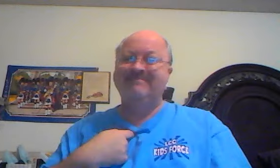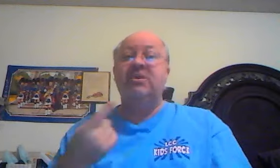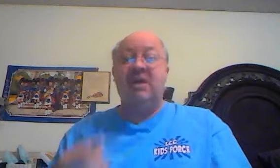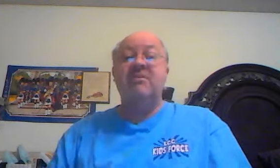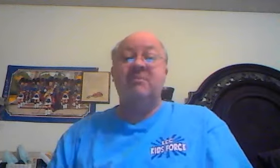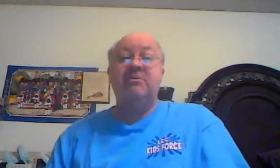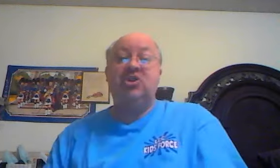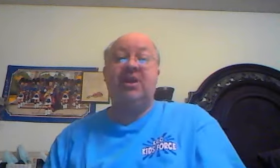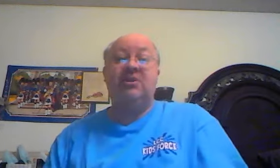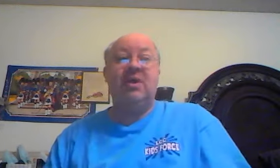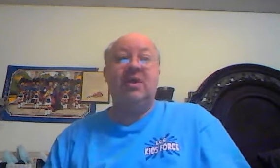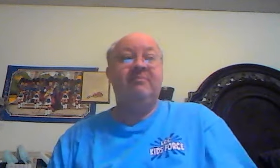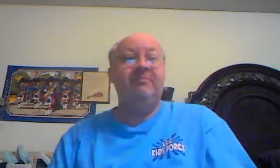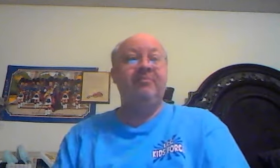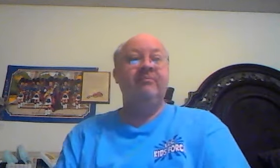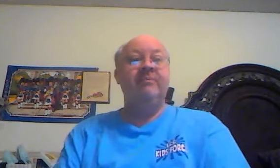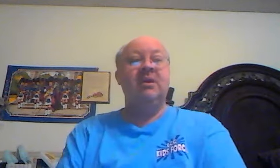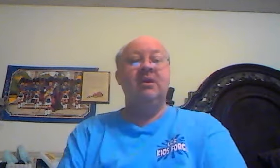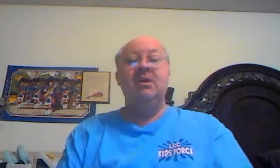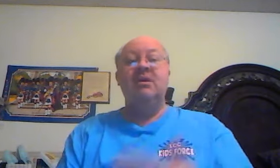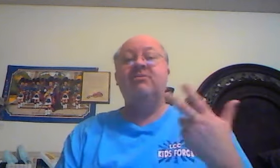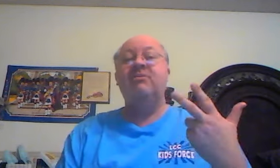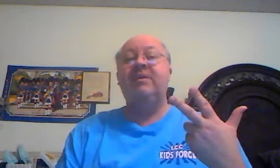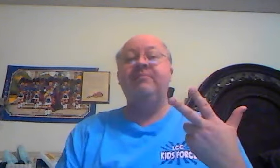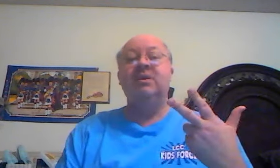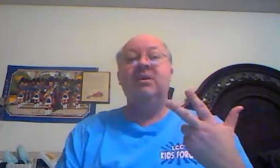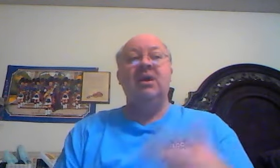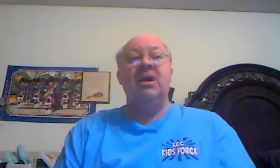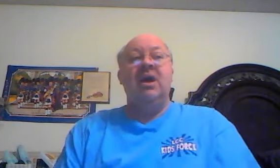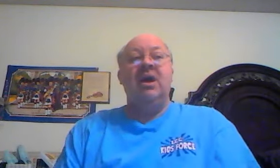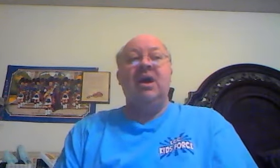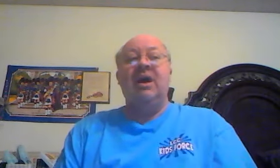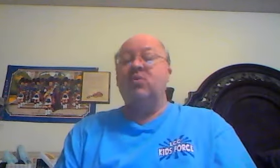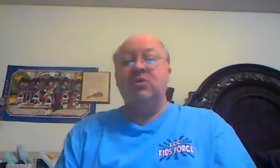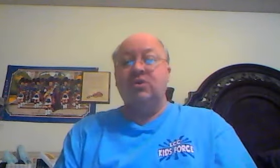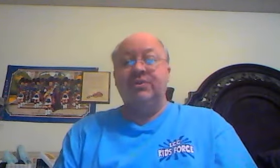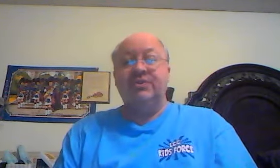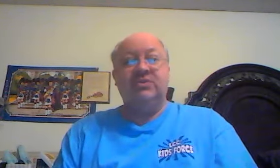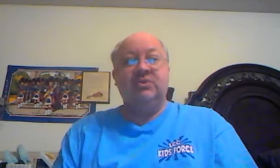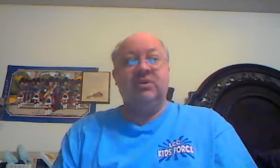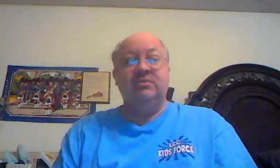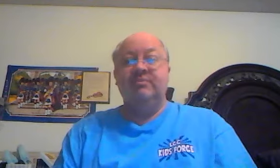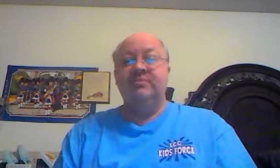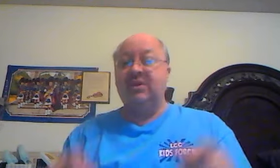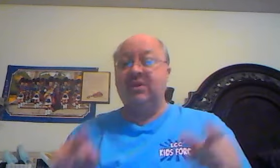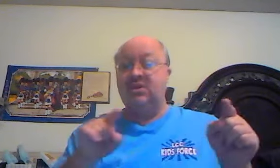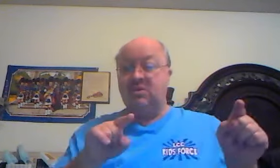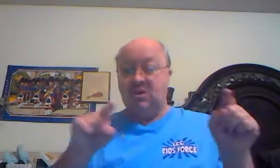good, and remember to shake your head. 3. I won't go to the store. So again, you go